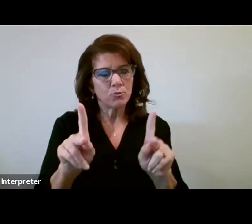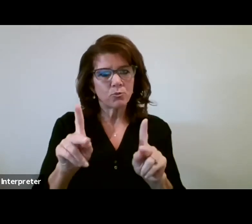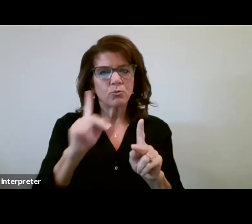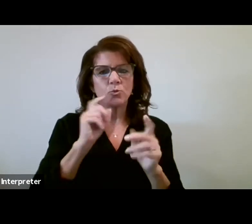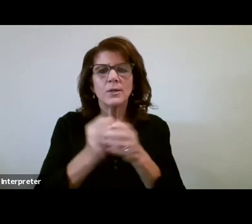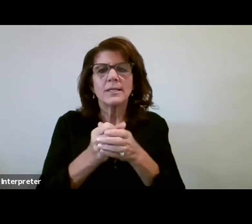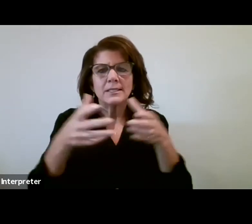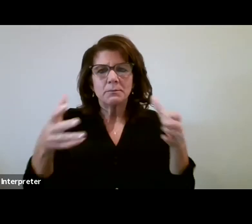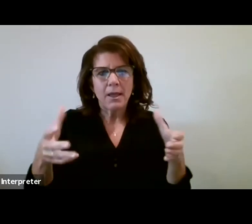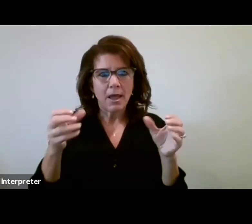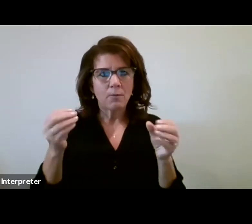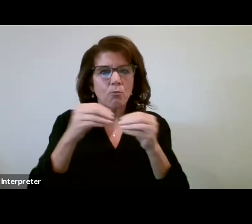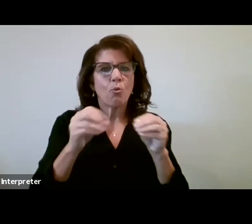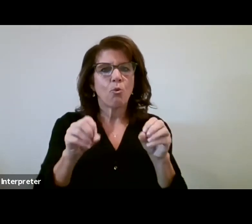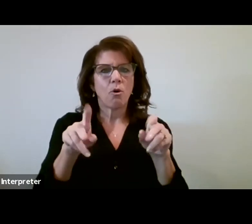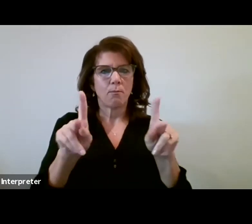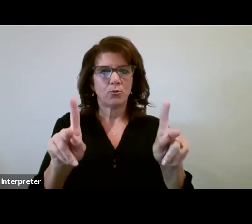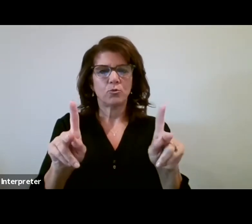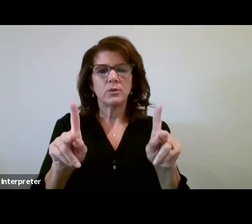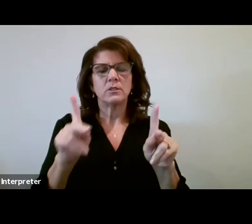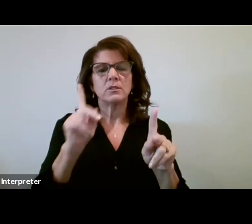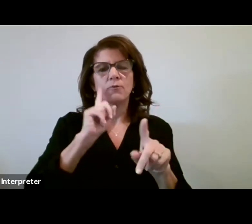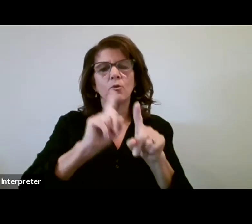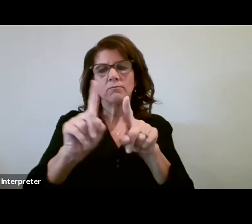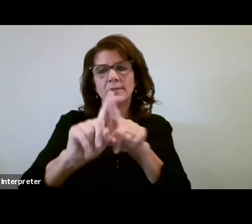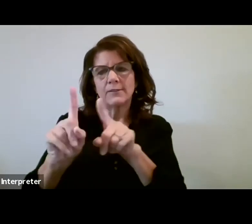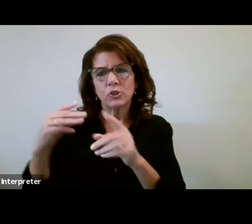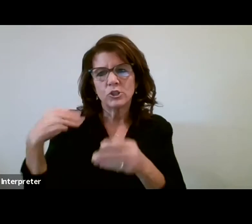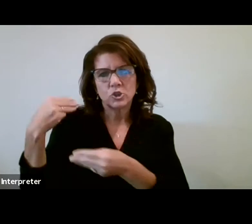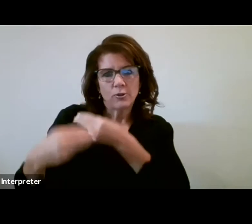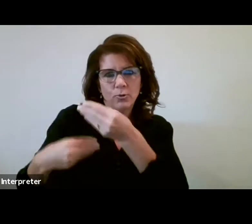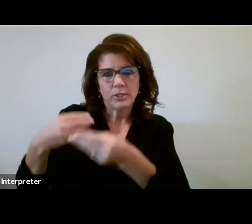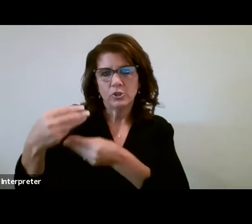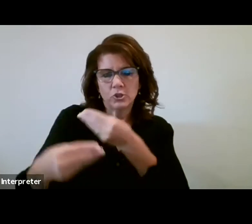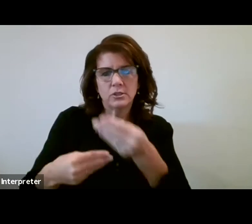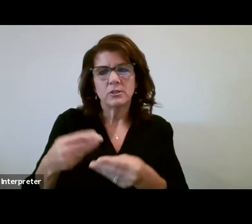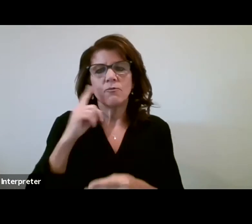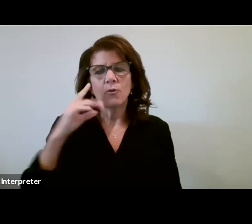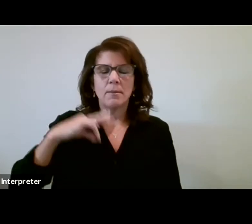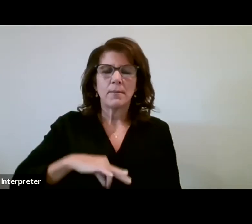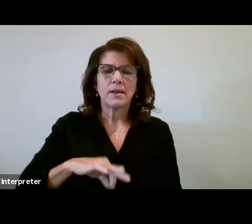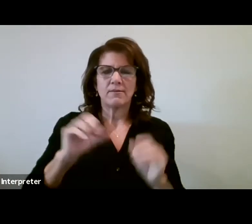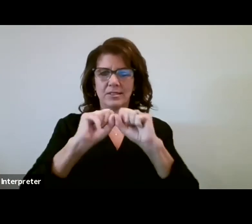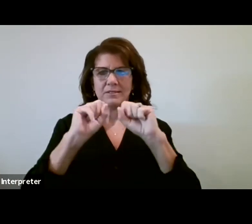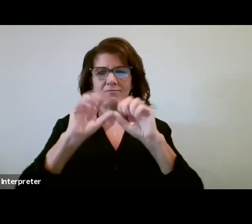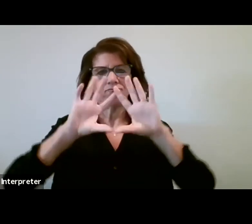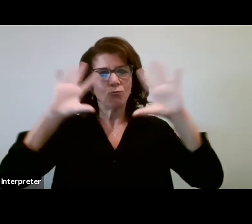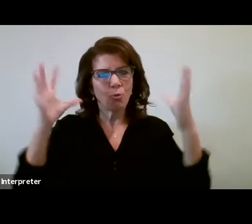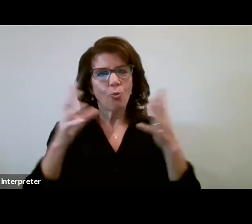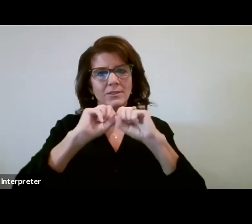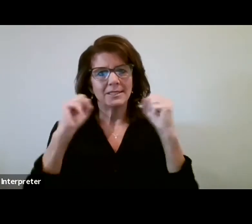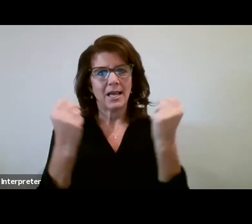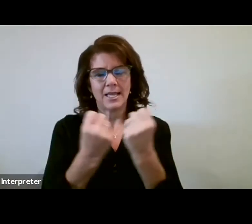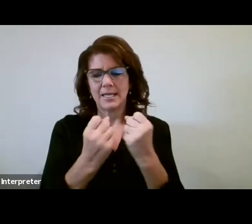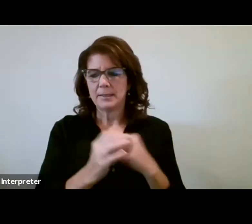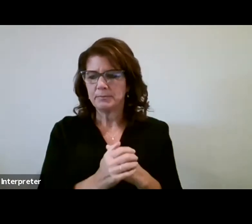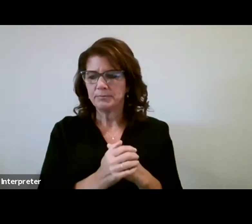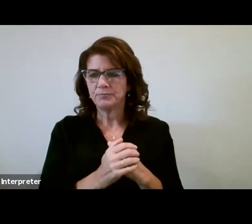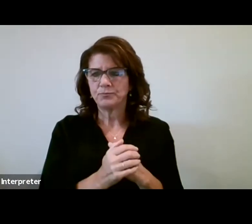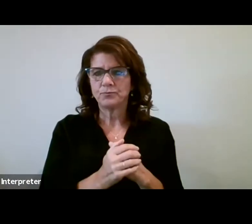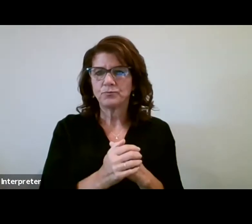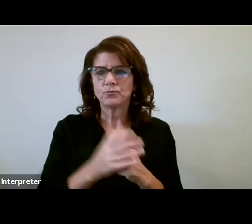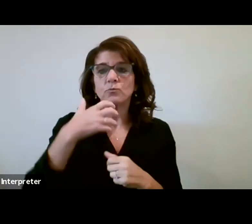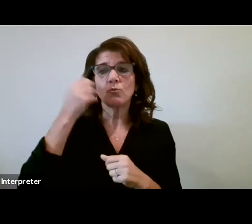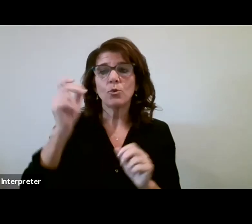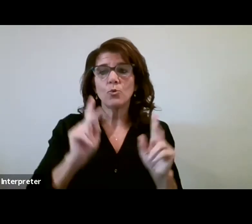expand opportunities across generations for the benefit of society as a whole. Older